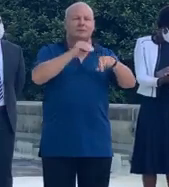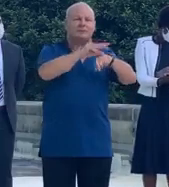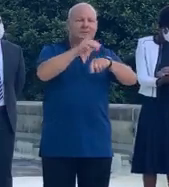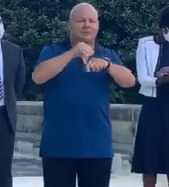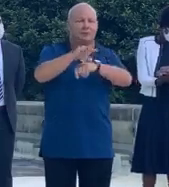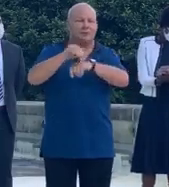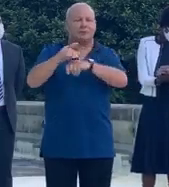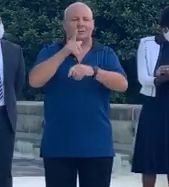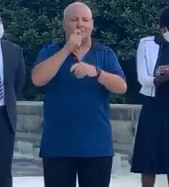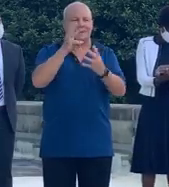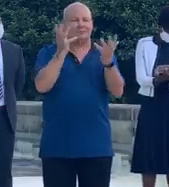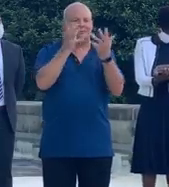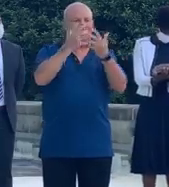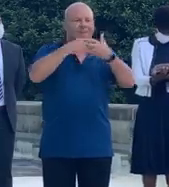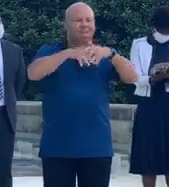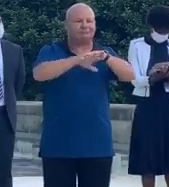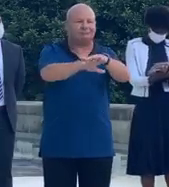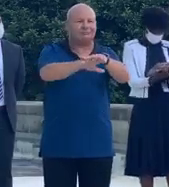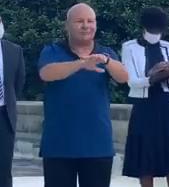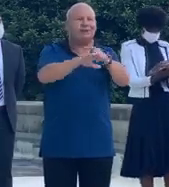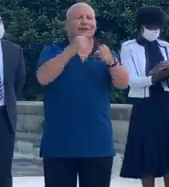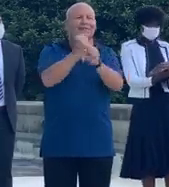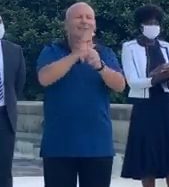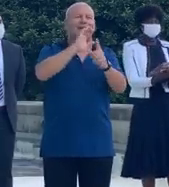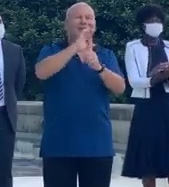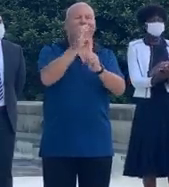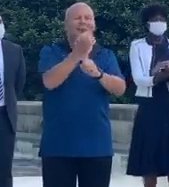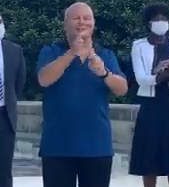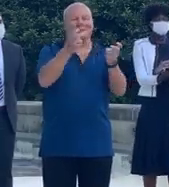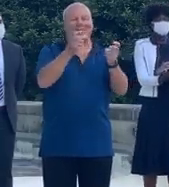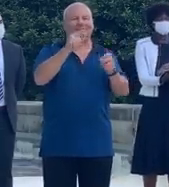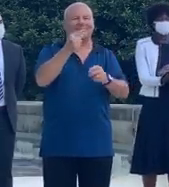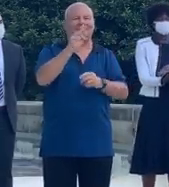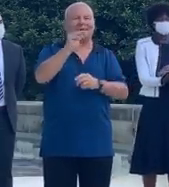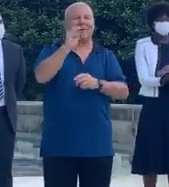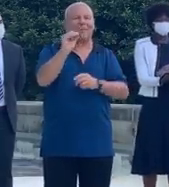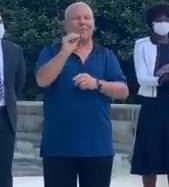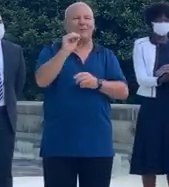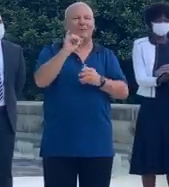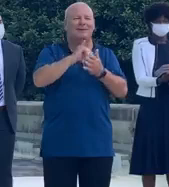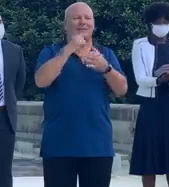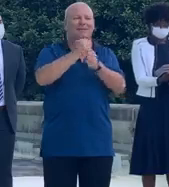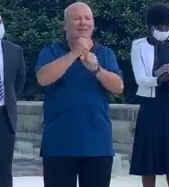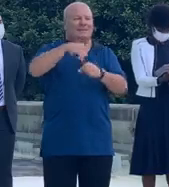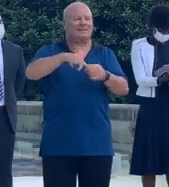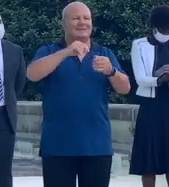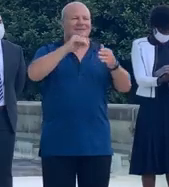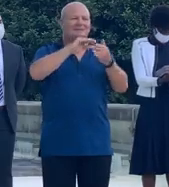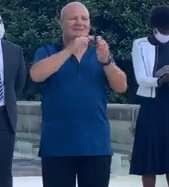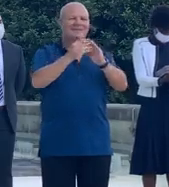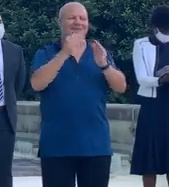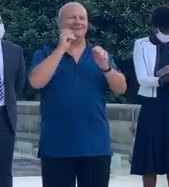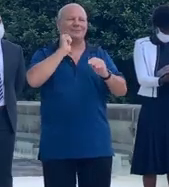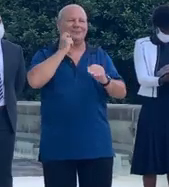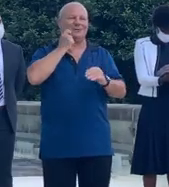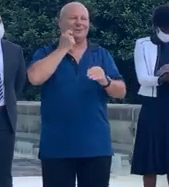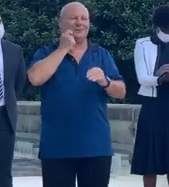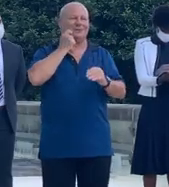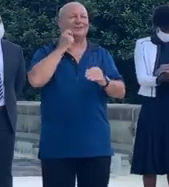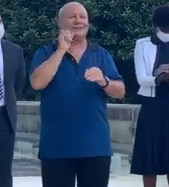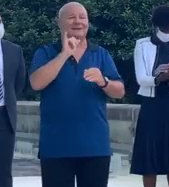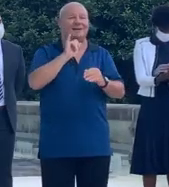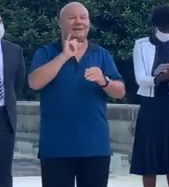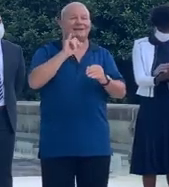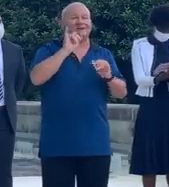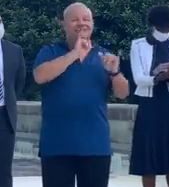have merged to make the cultural gumbo that makes the Crescent City unique, and whereas